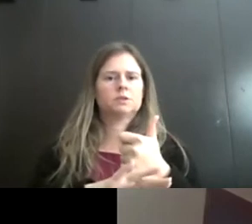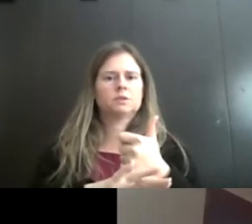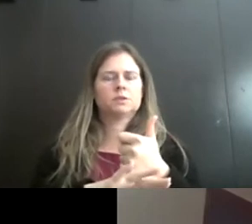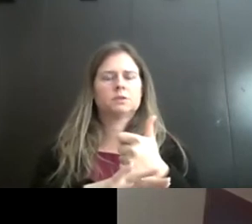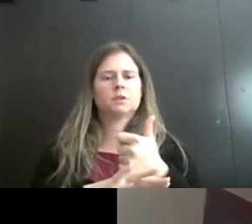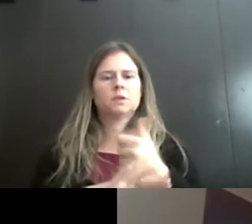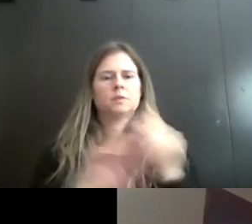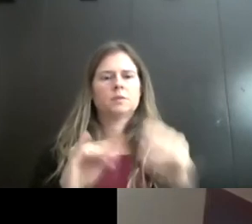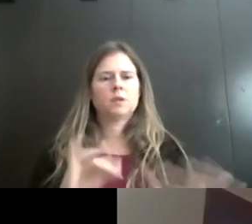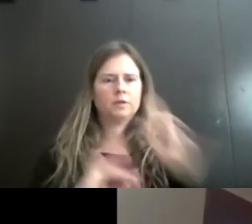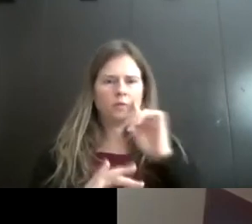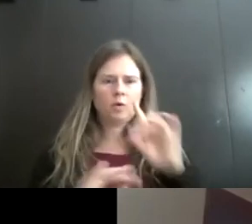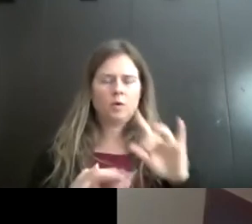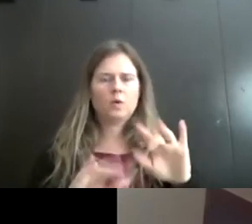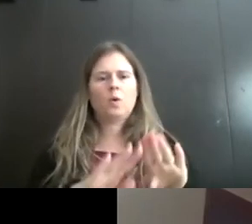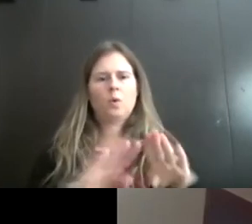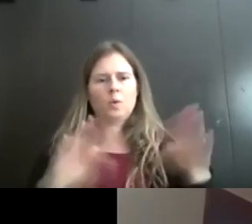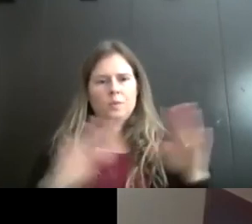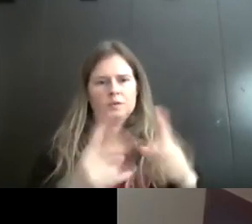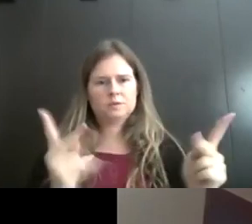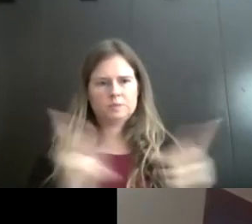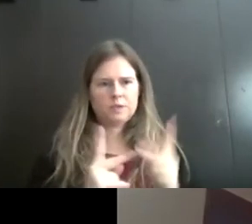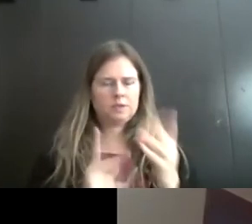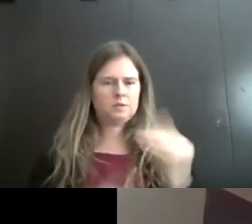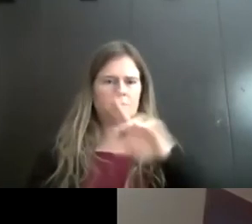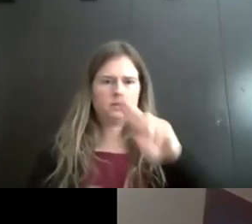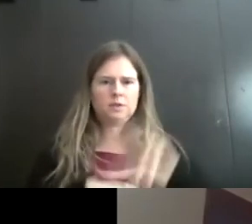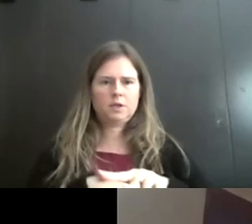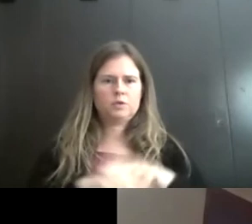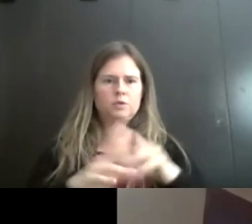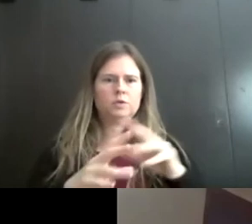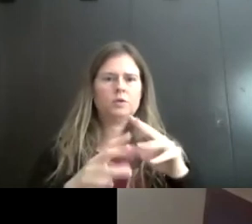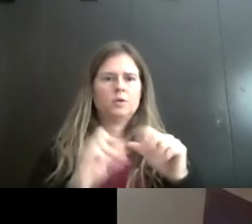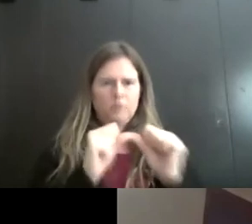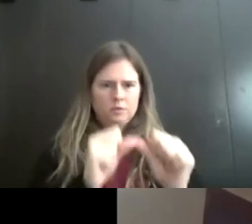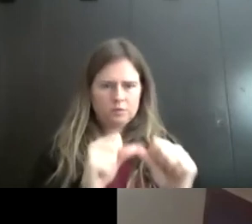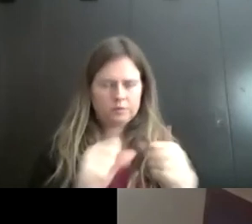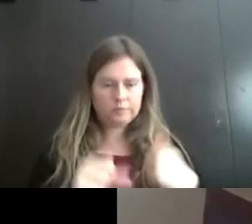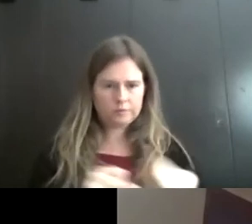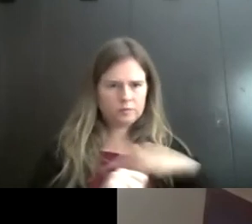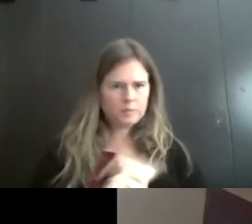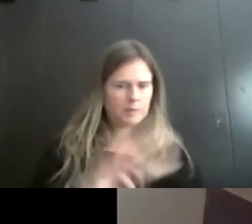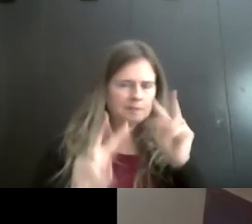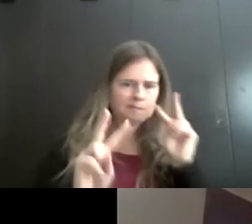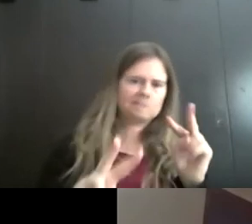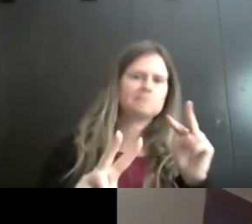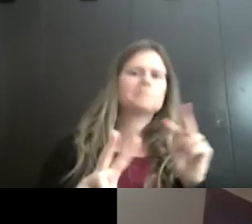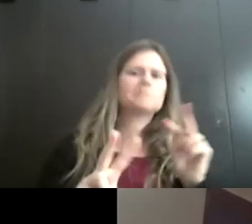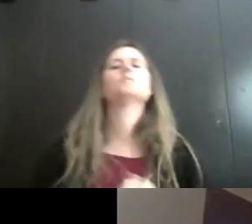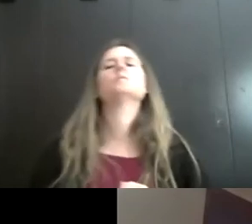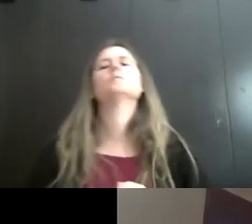as open space and as a nature preserve, but we will oversee it. So I